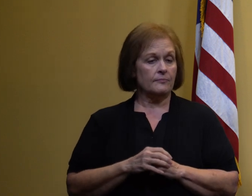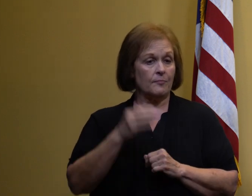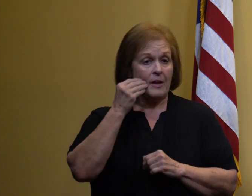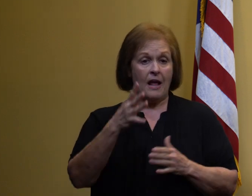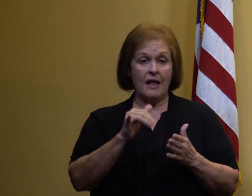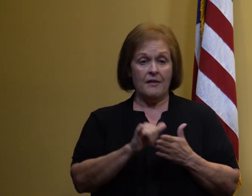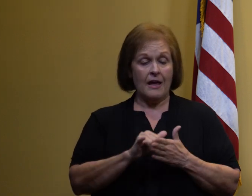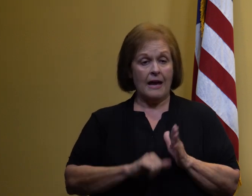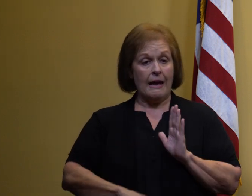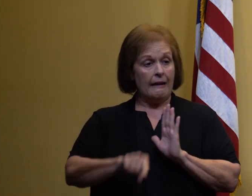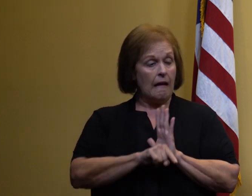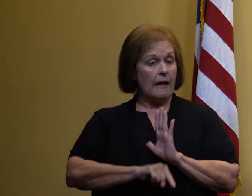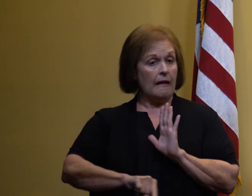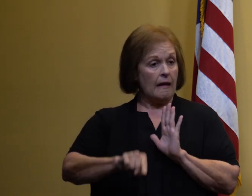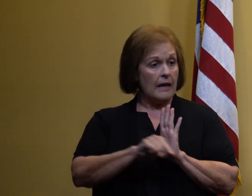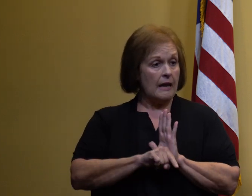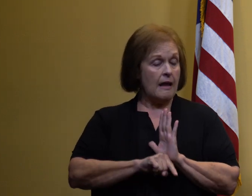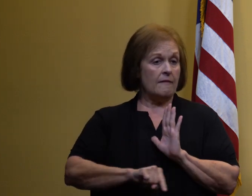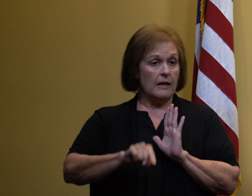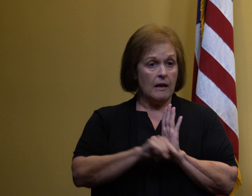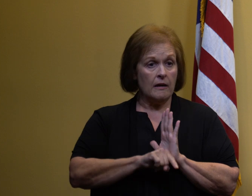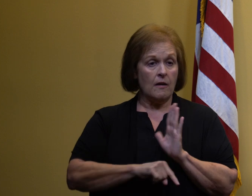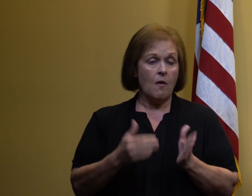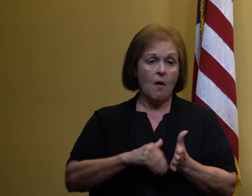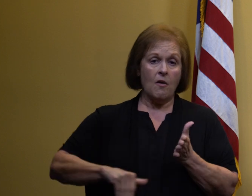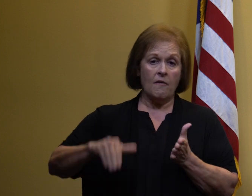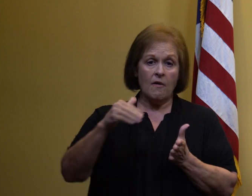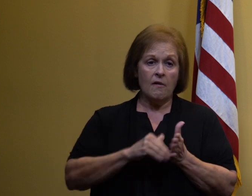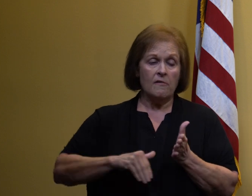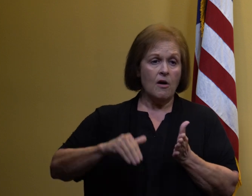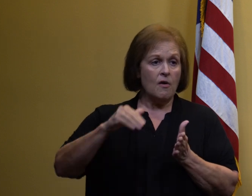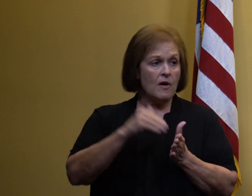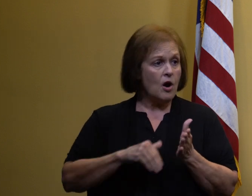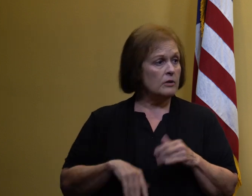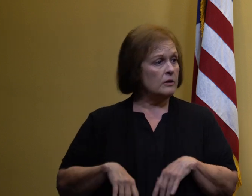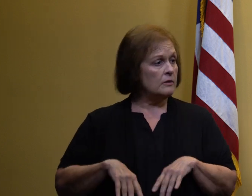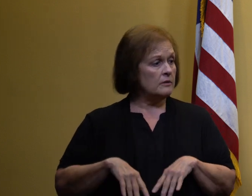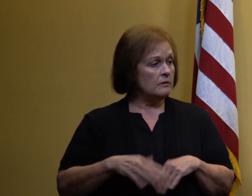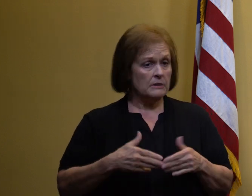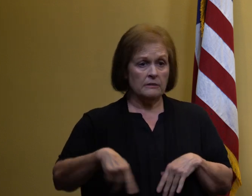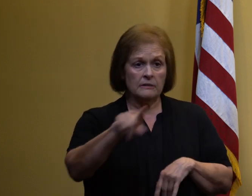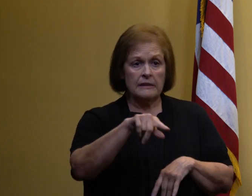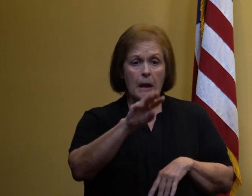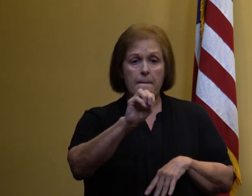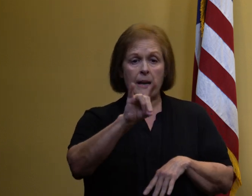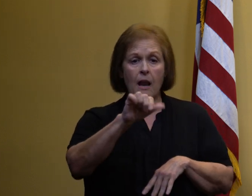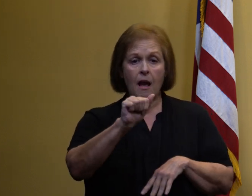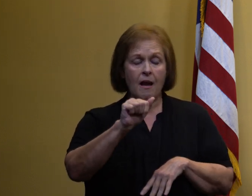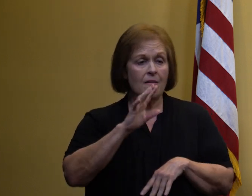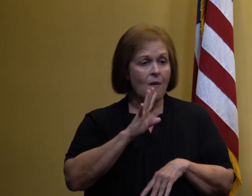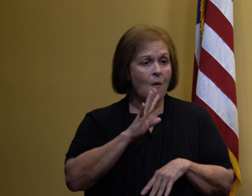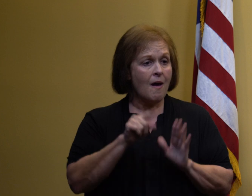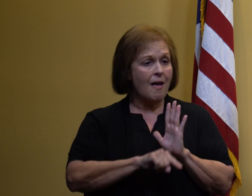the negative material constantly broadcasted, even by our local media, it has a